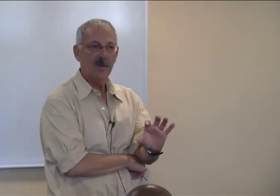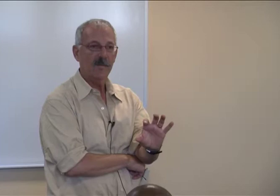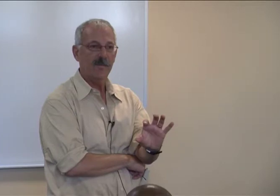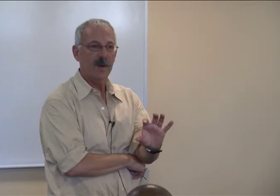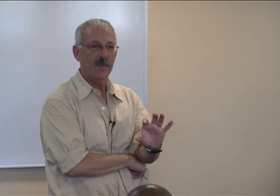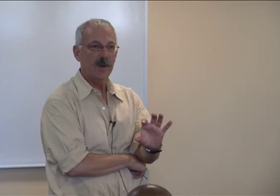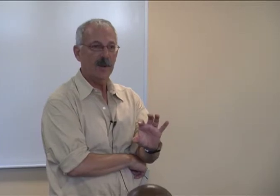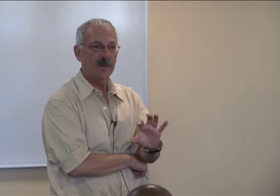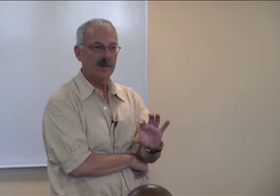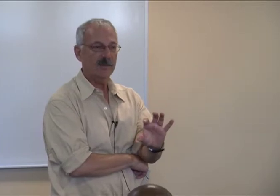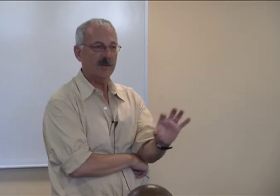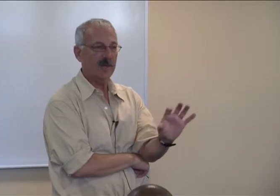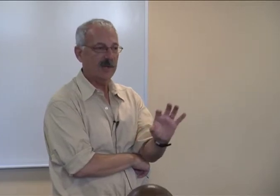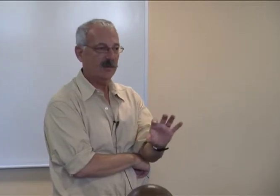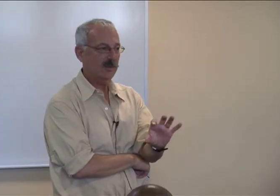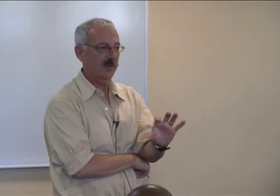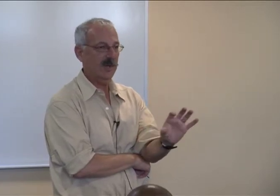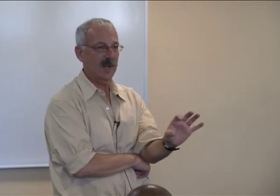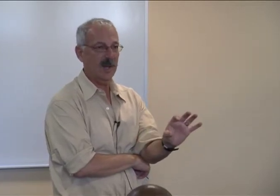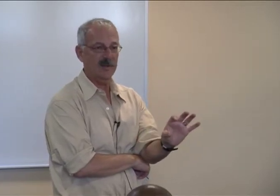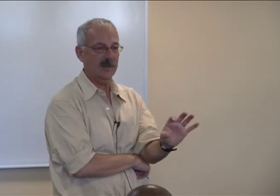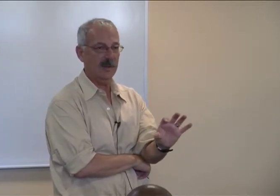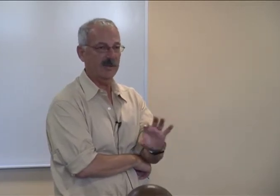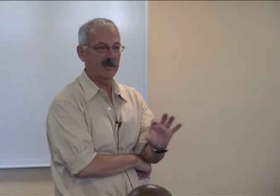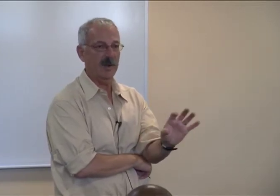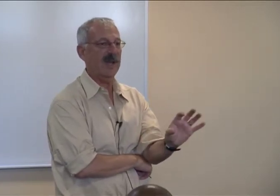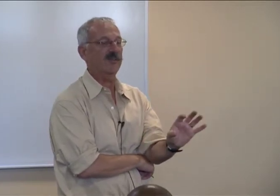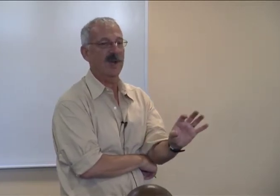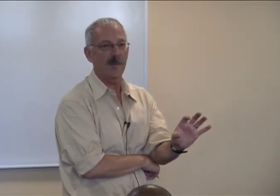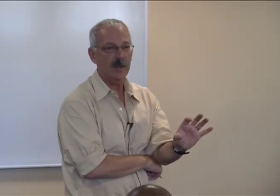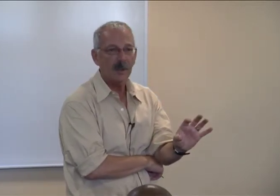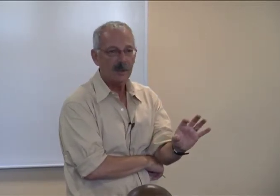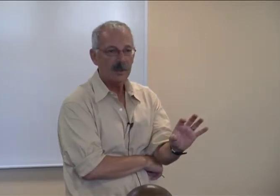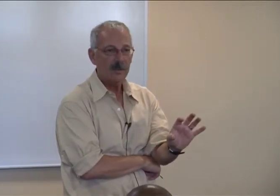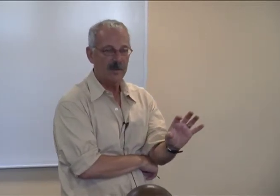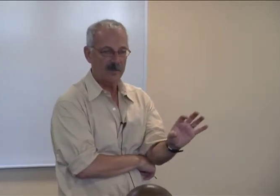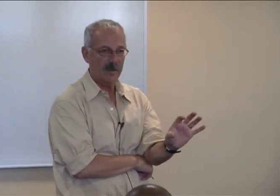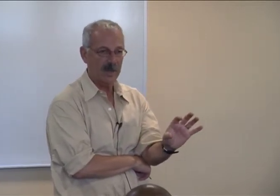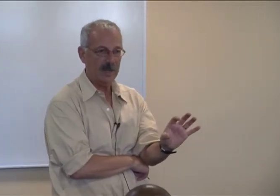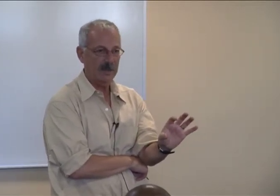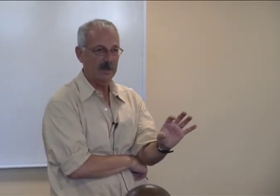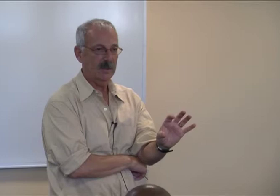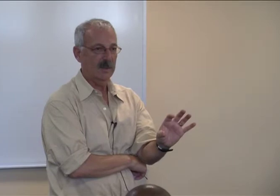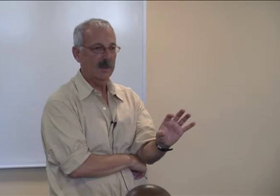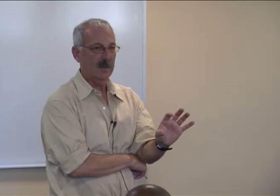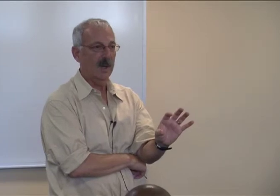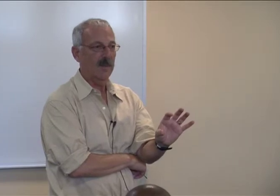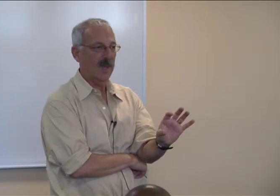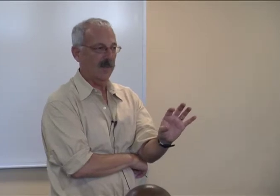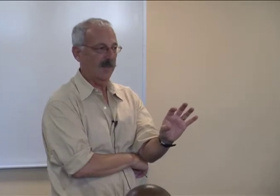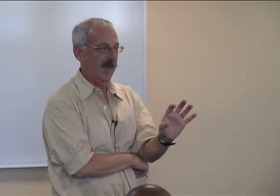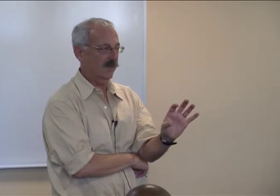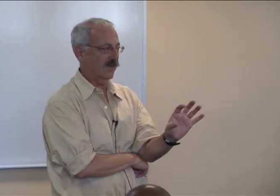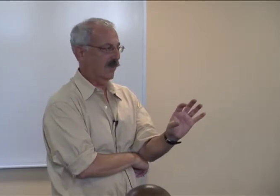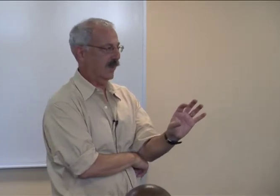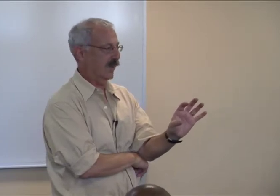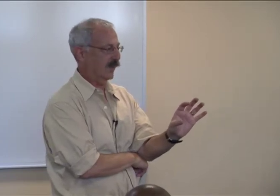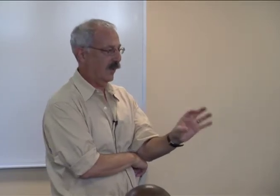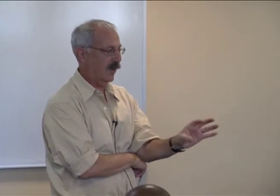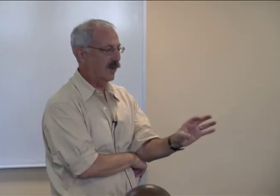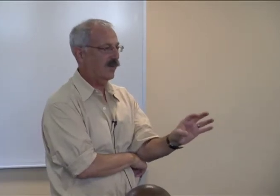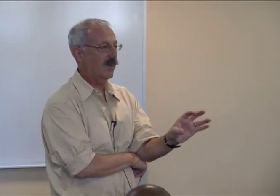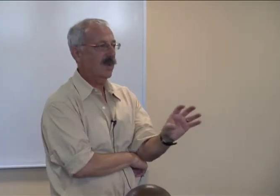gains from the difference between a high school degree and a college degree are astronomical for everybody. And that's to